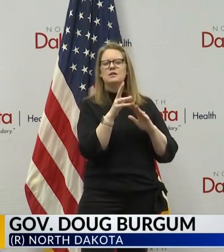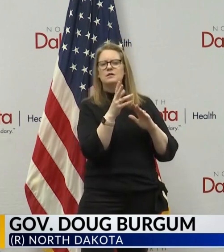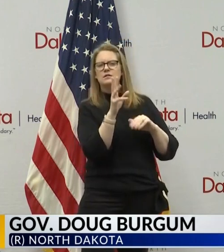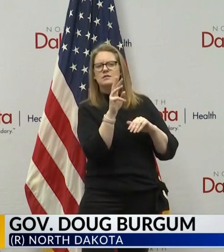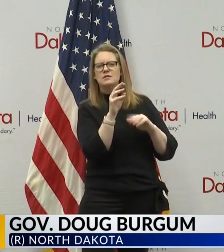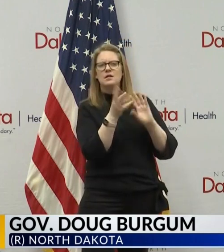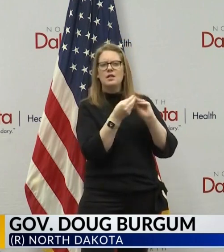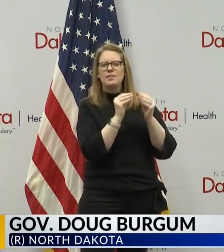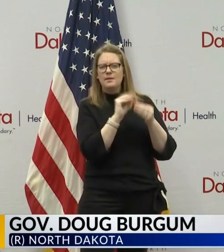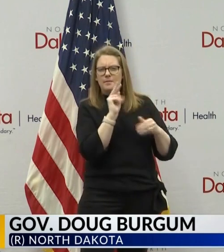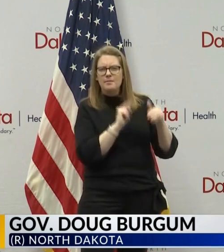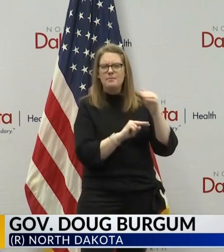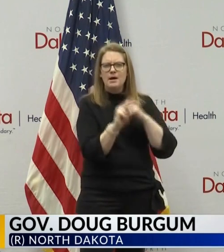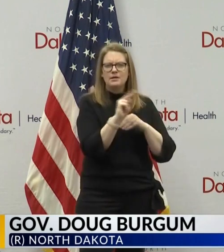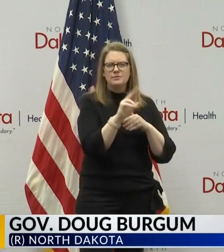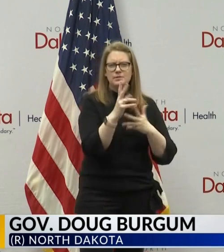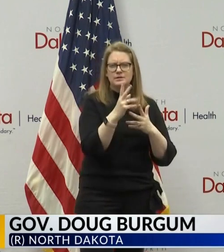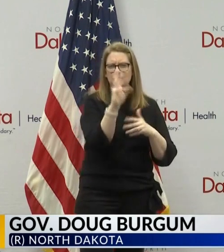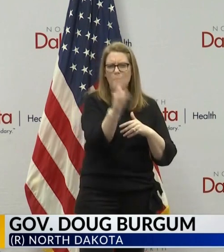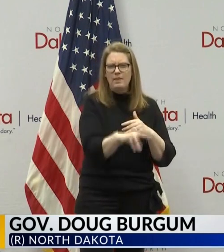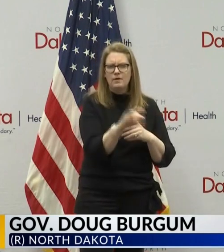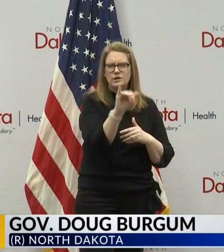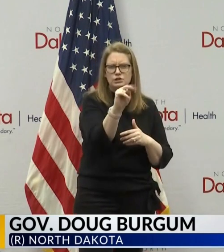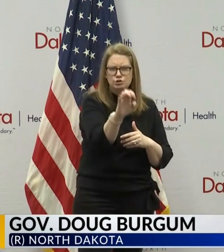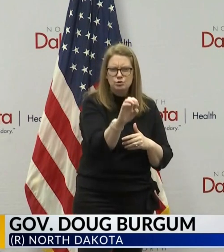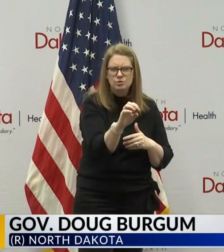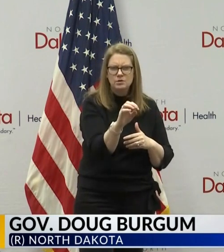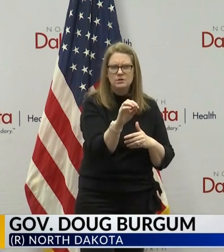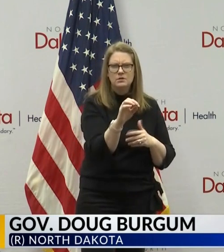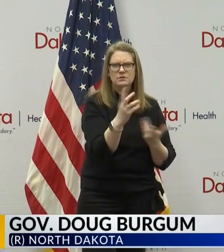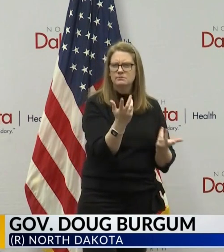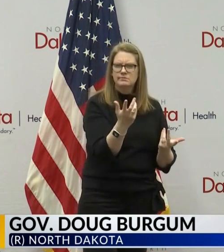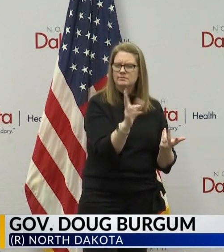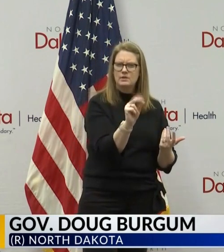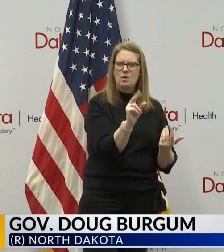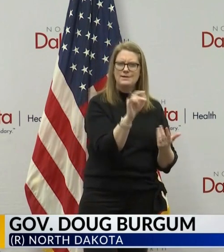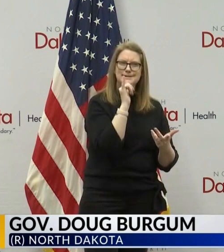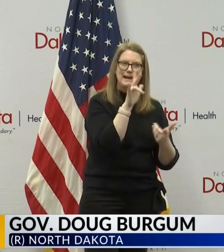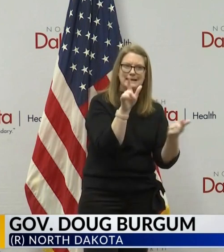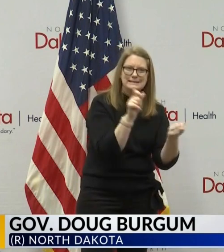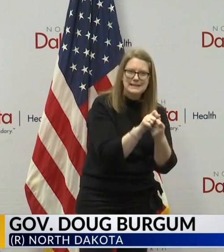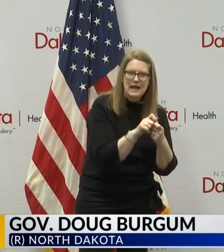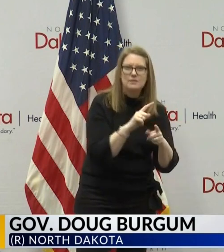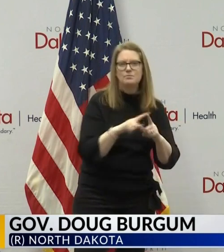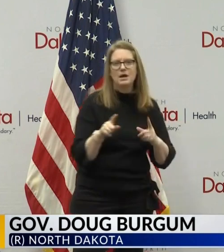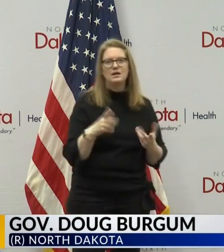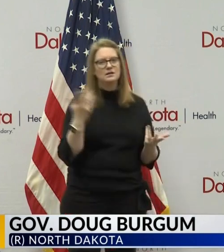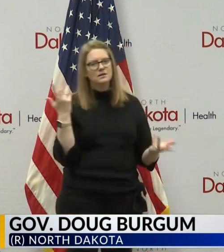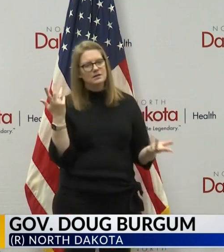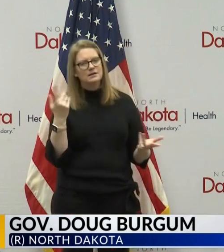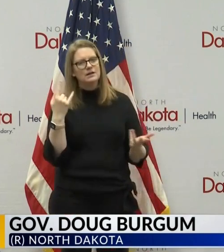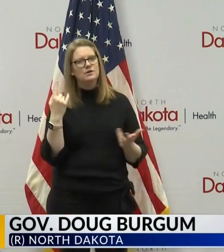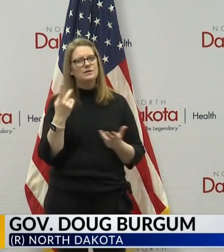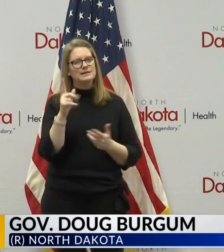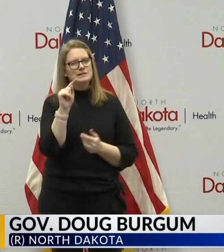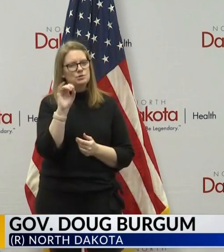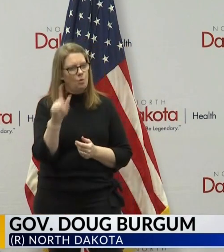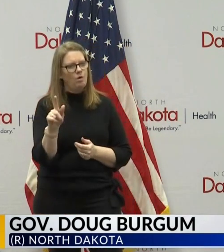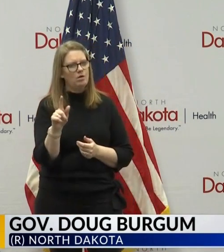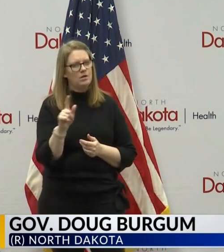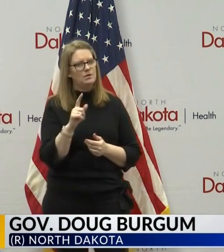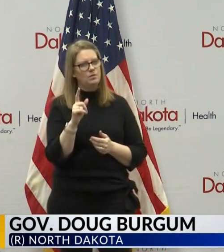predict the weather in June. I mean, it's just a very inact science, but it's an input, and we want to use it as one of the tools we have. But